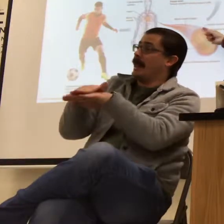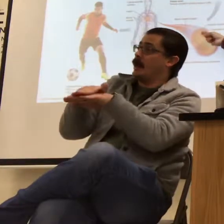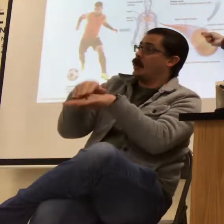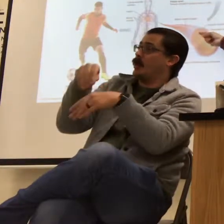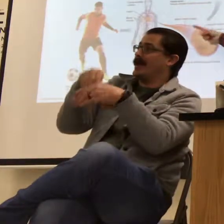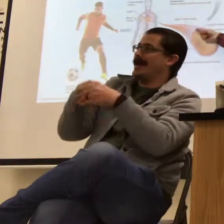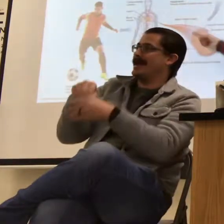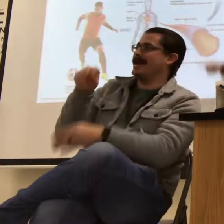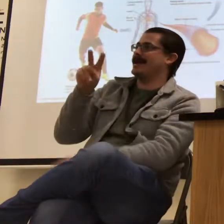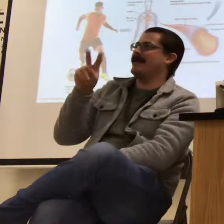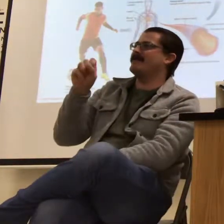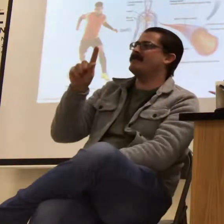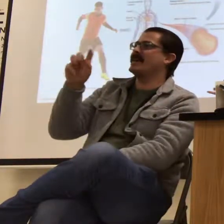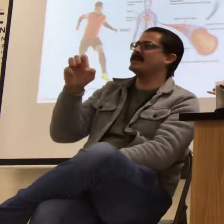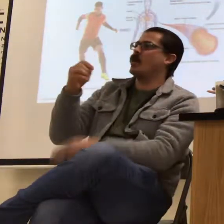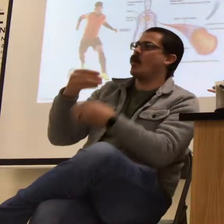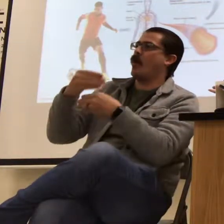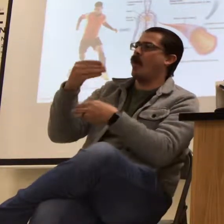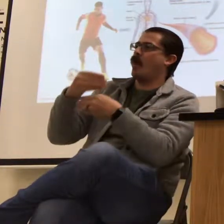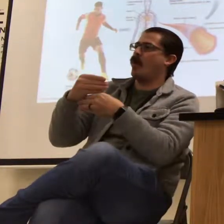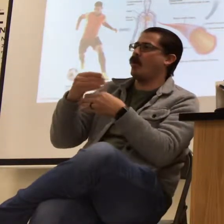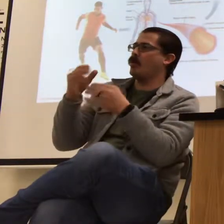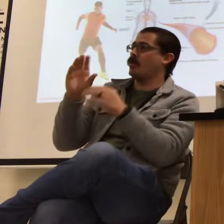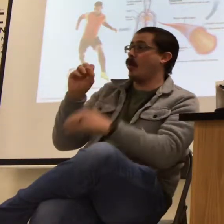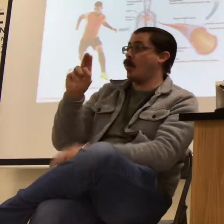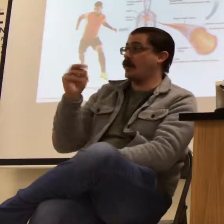vessel wall. The organ would be blood vessel